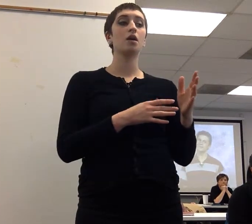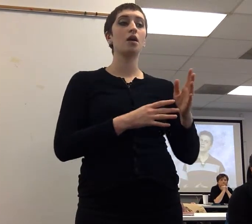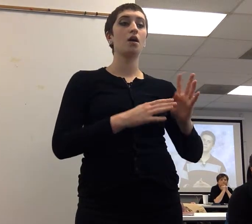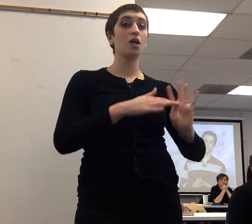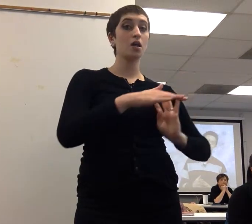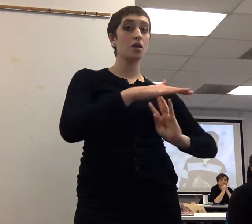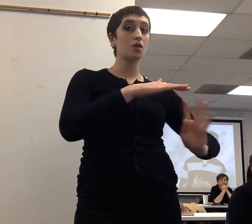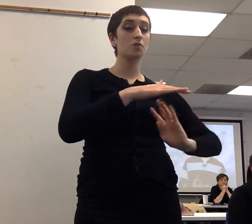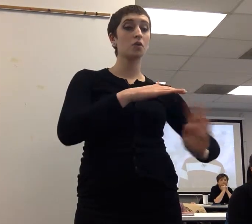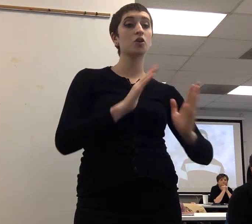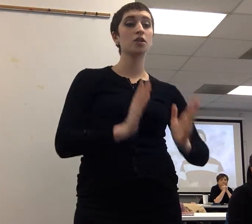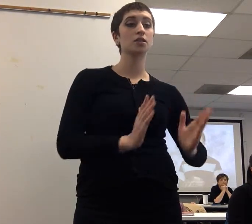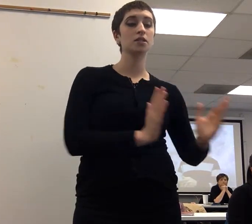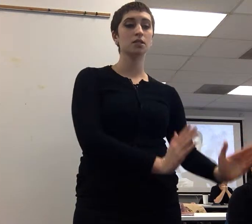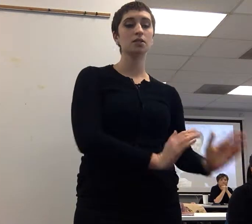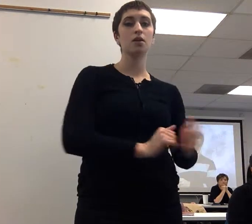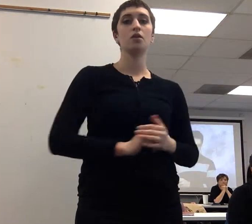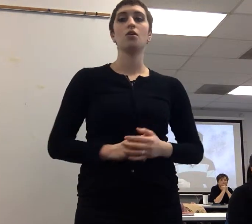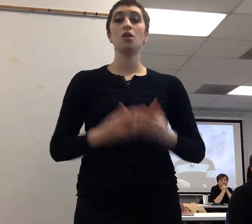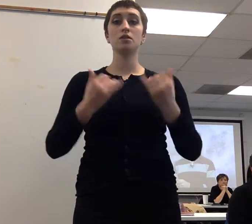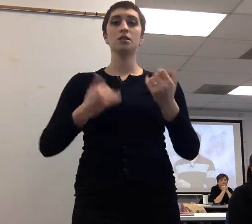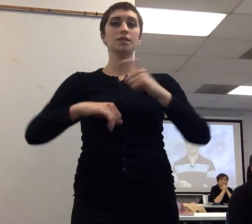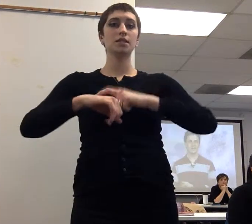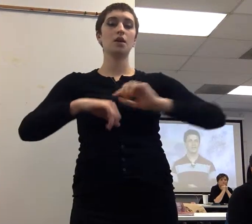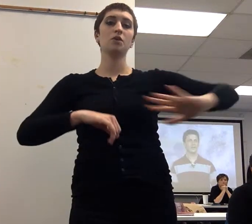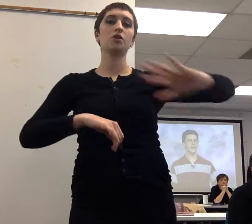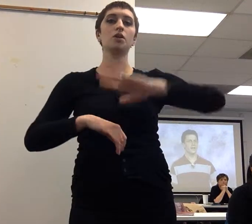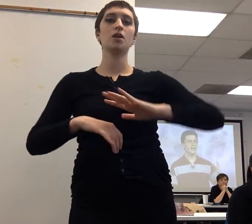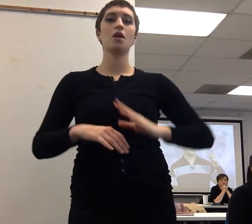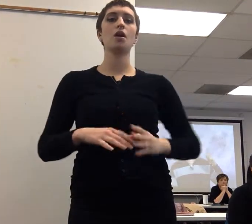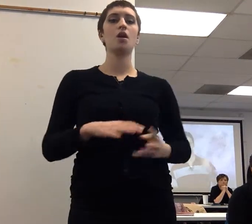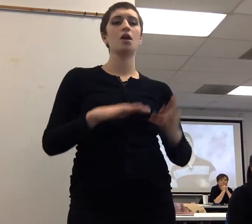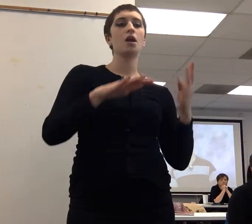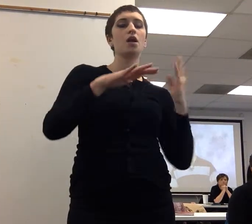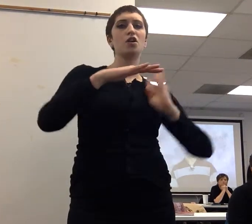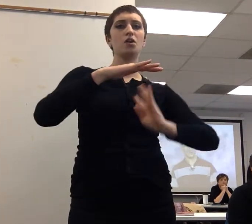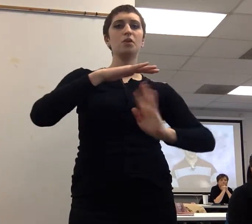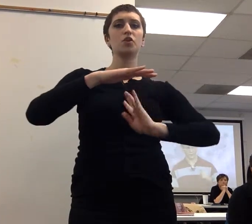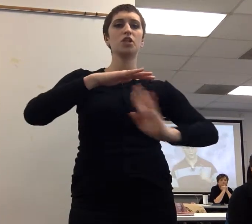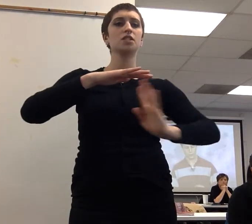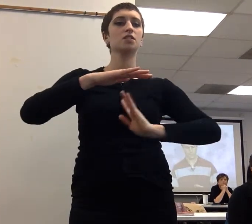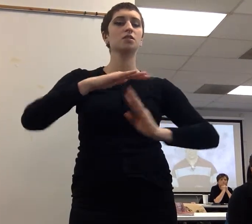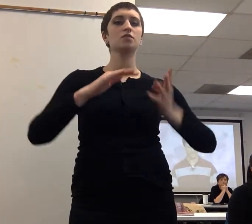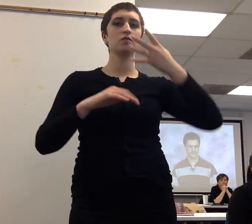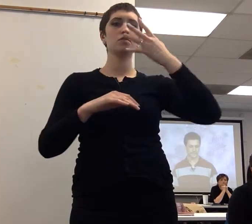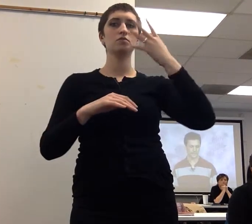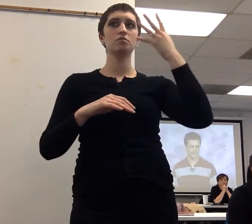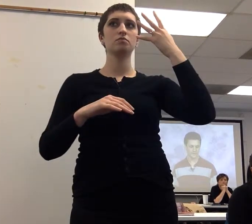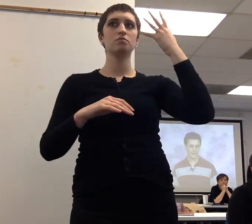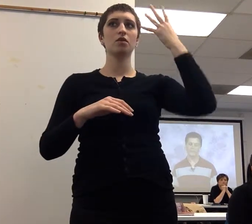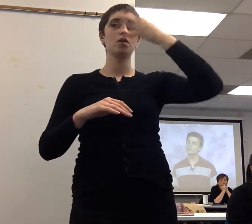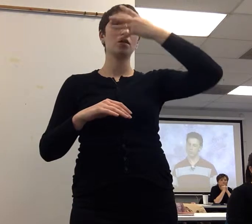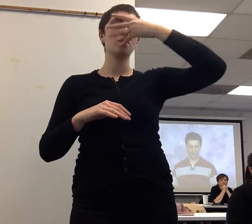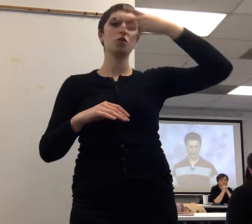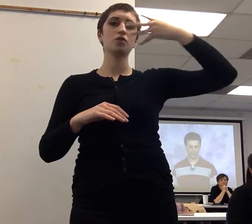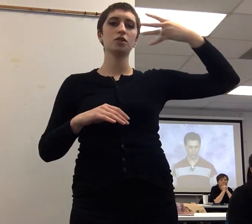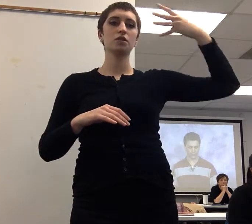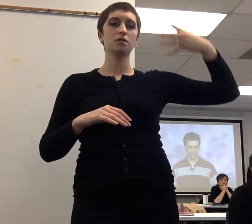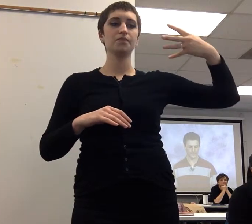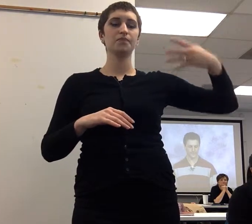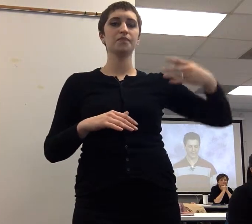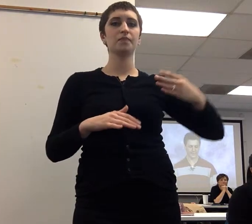During the same time period, immigrants flooded America, and they flooded the cities for work. The average